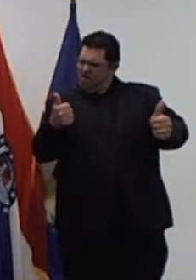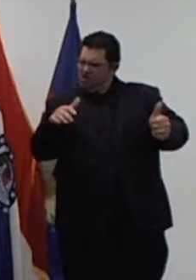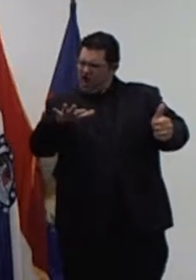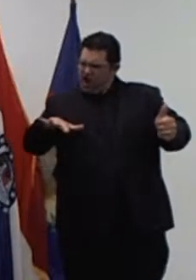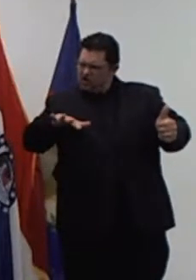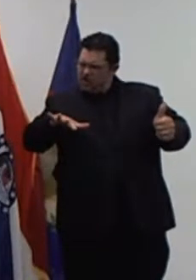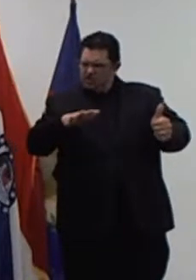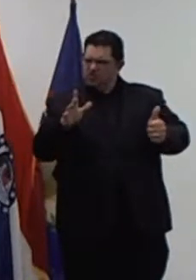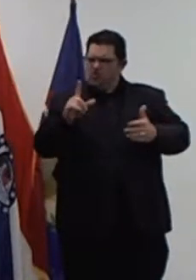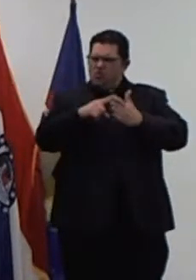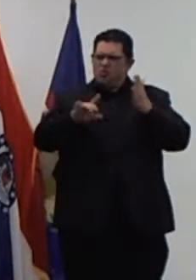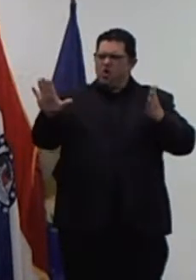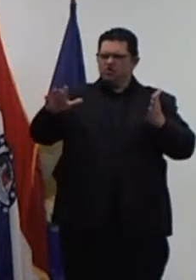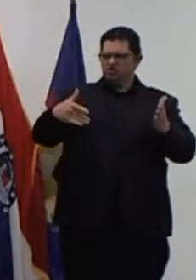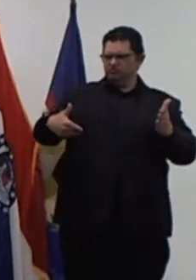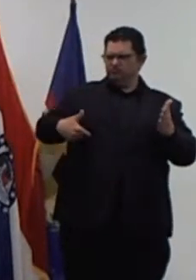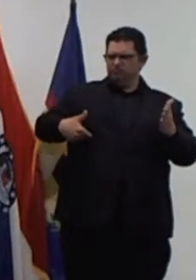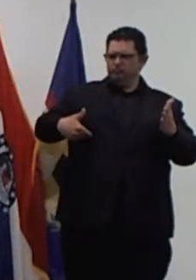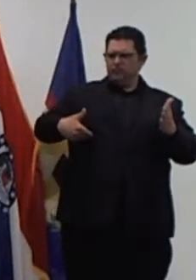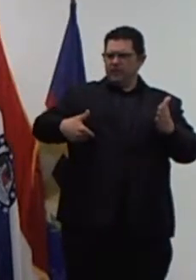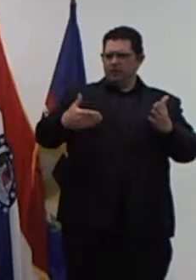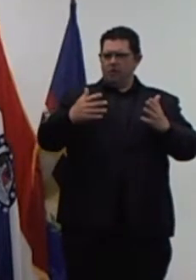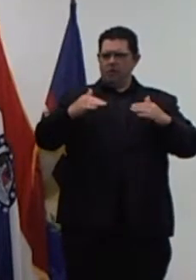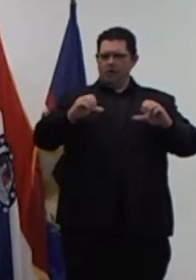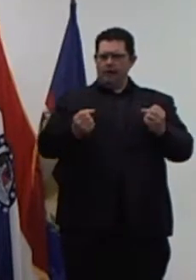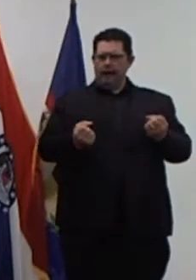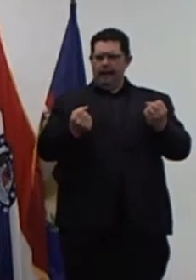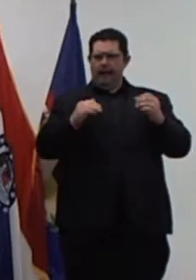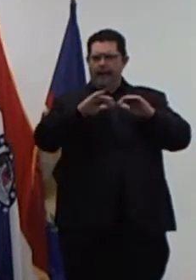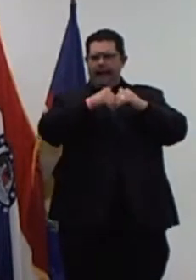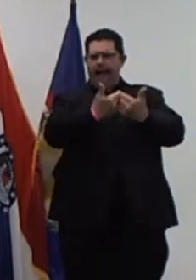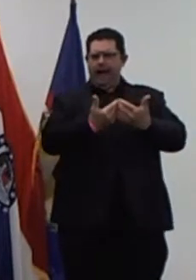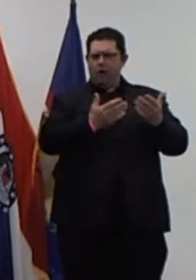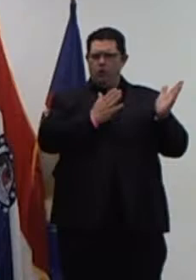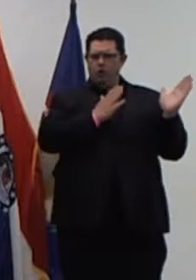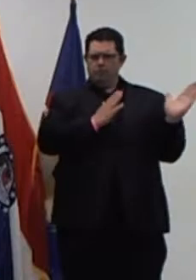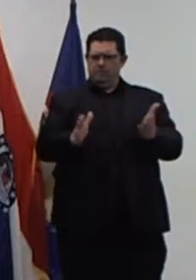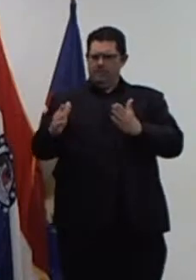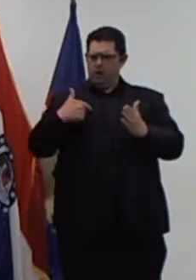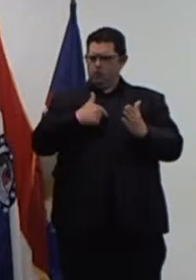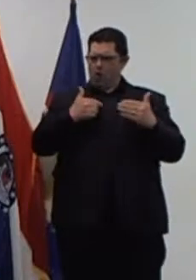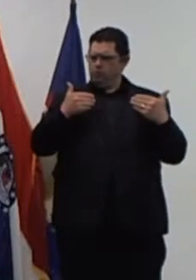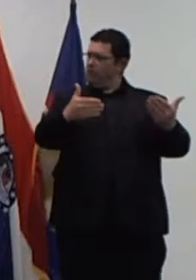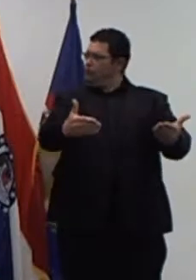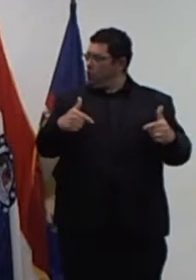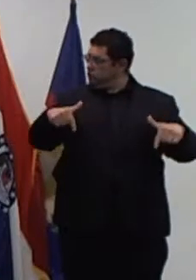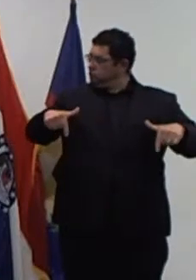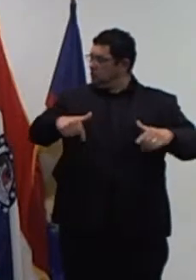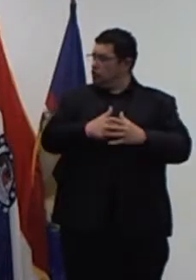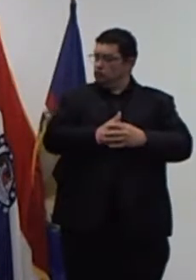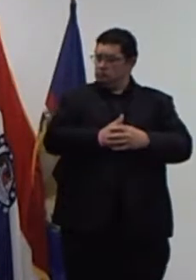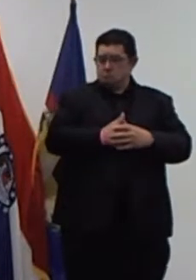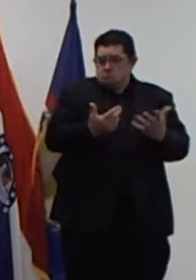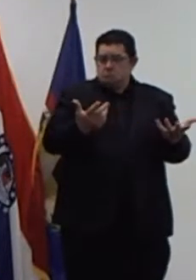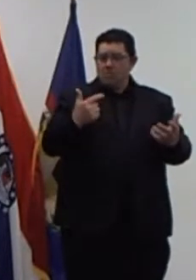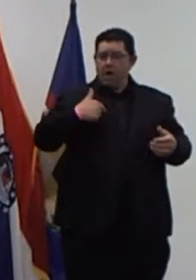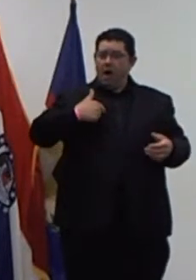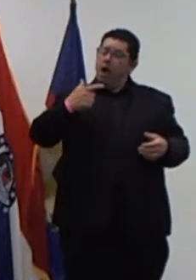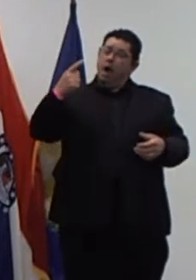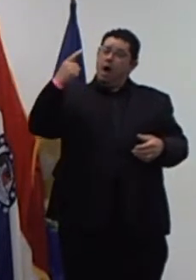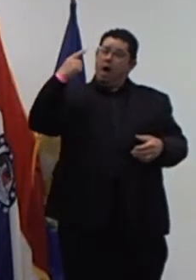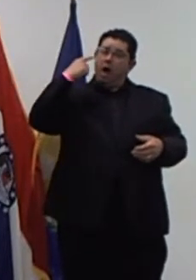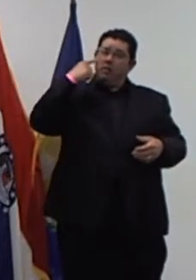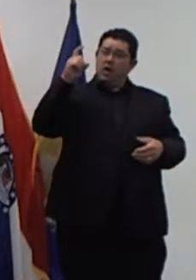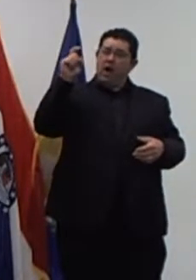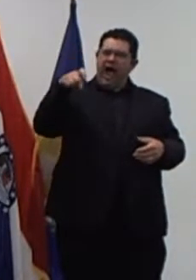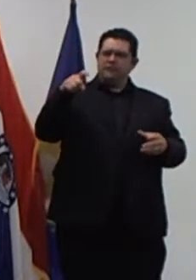What's your take on how prepared we are to move forward here in this region? Yeah, I think when you look at it, you gotta look at the